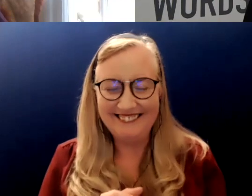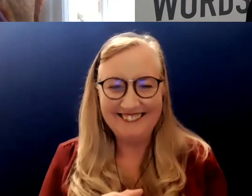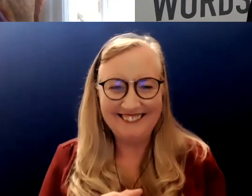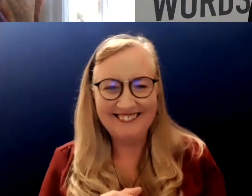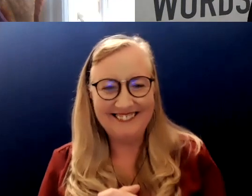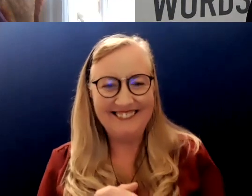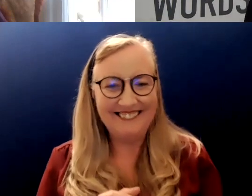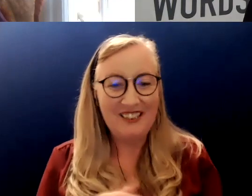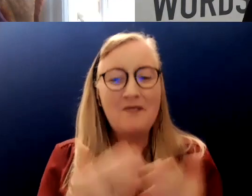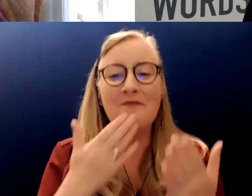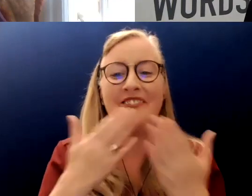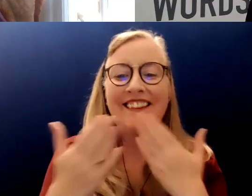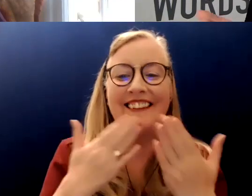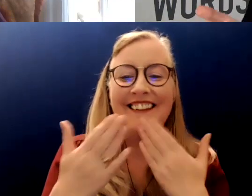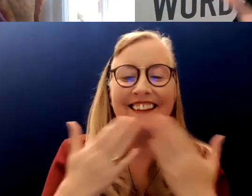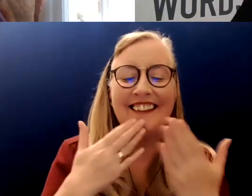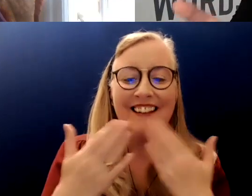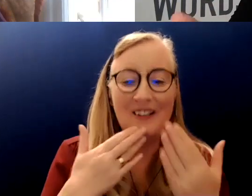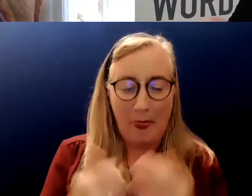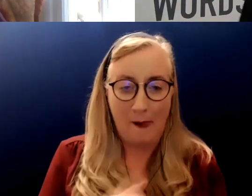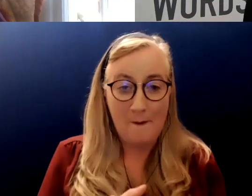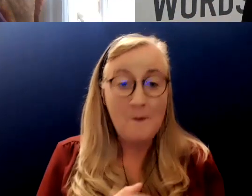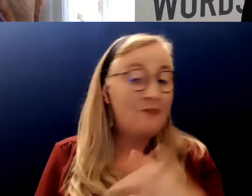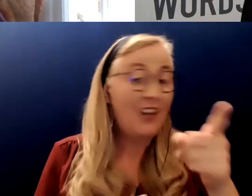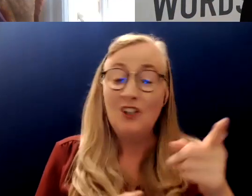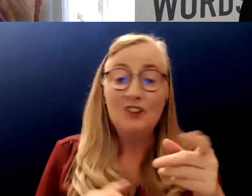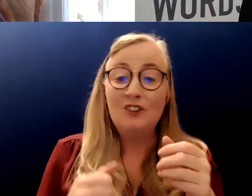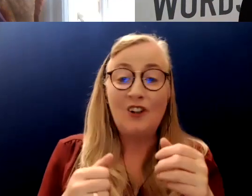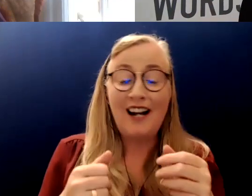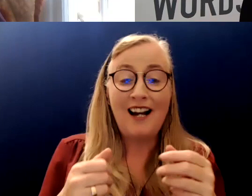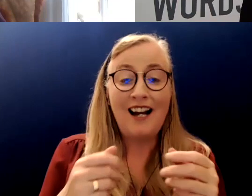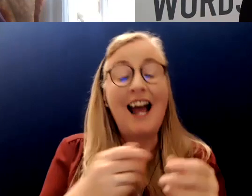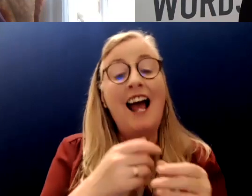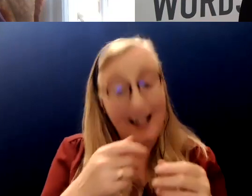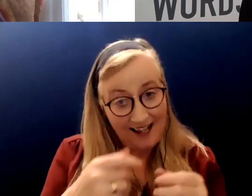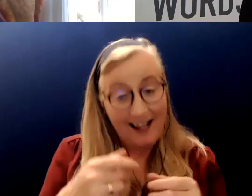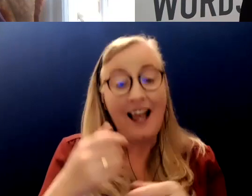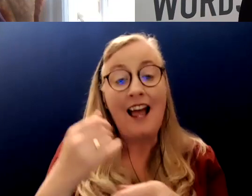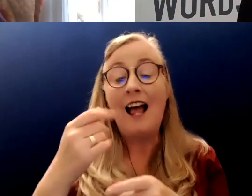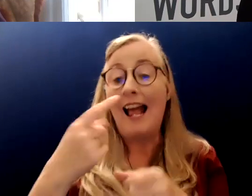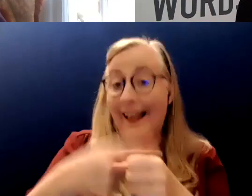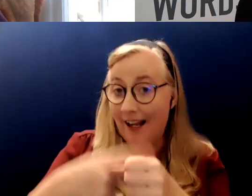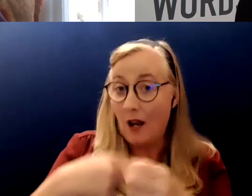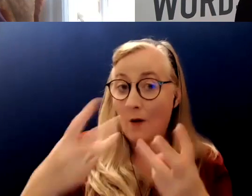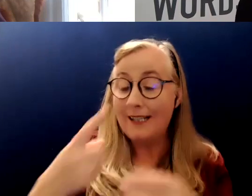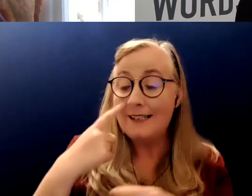indeed. Thank you. Again, I will just finish off by saying I would love to see Irish Sign Language